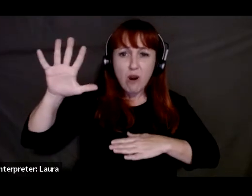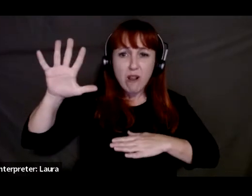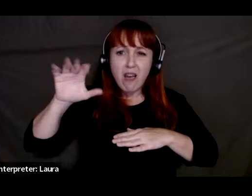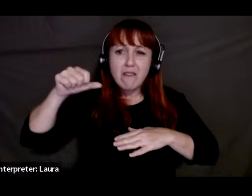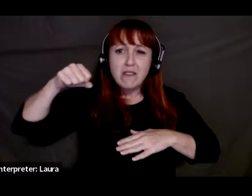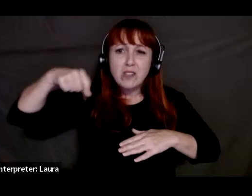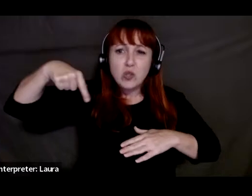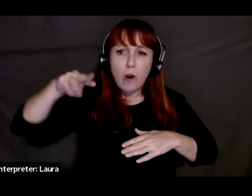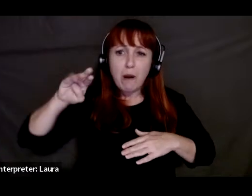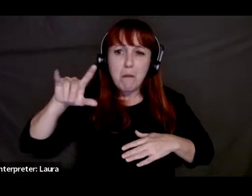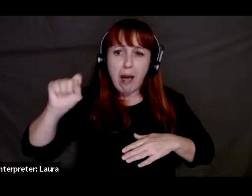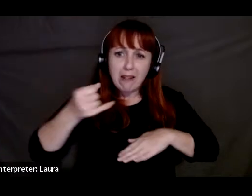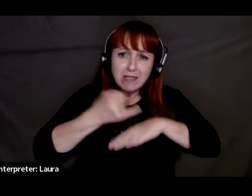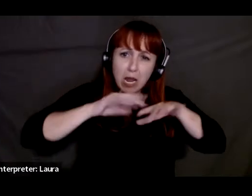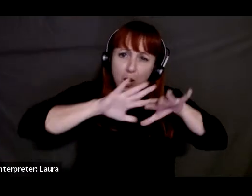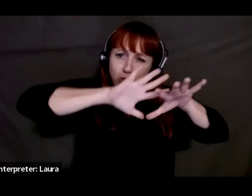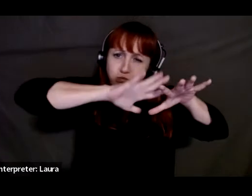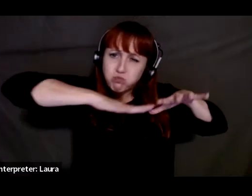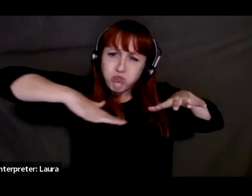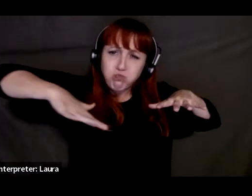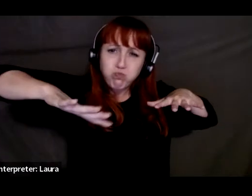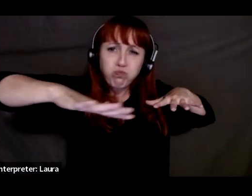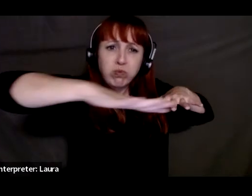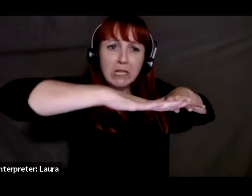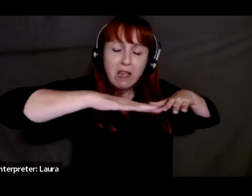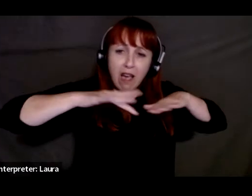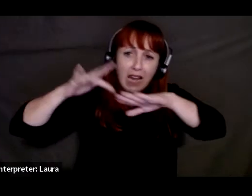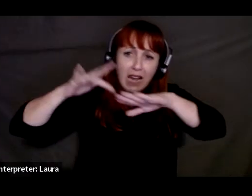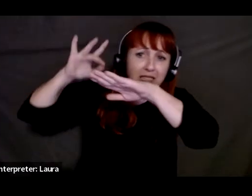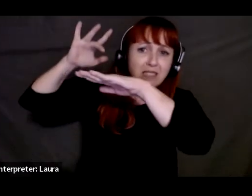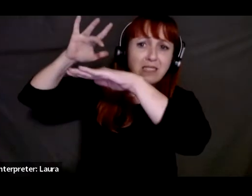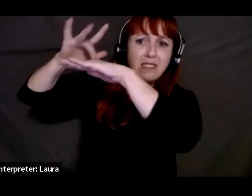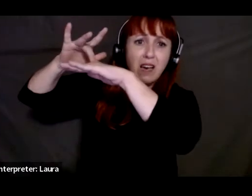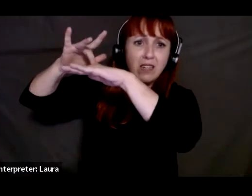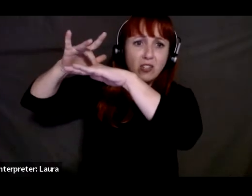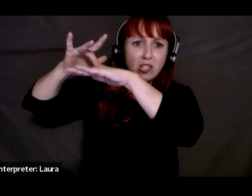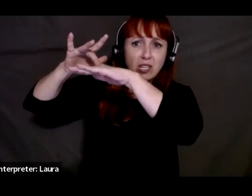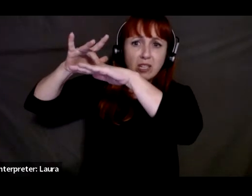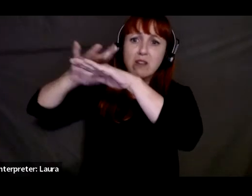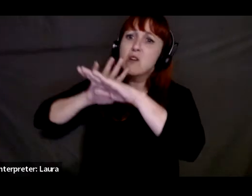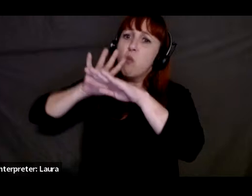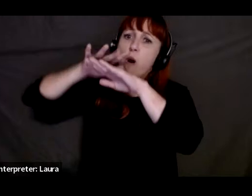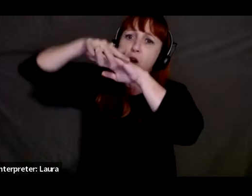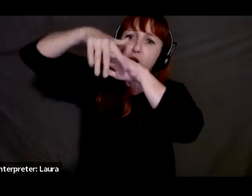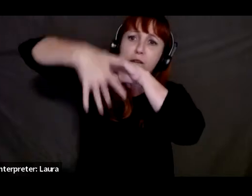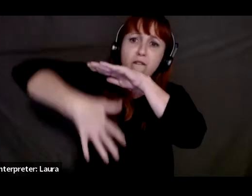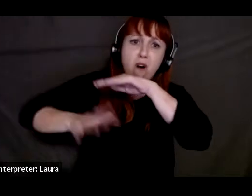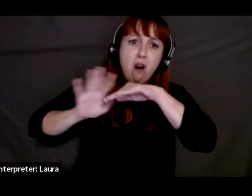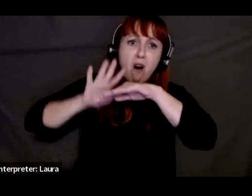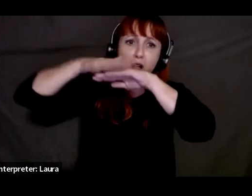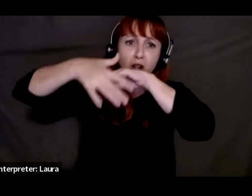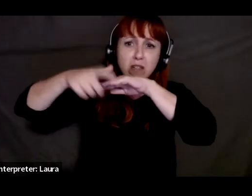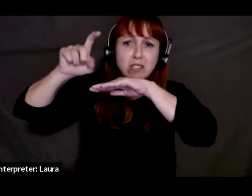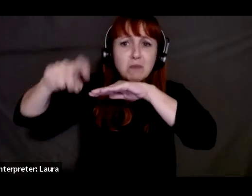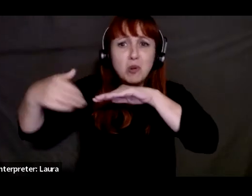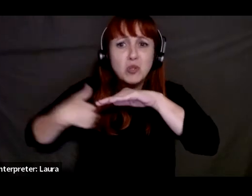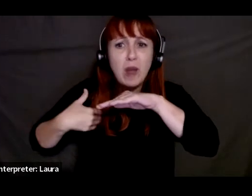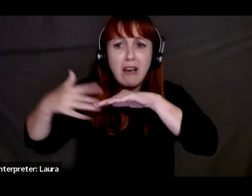miles of island, I touched the waterfall that's supposed to have been